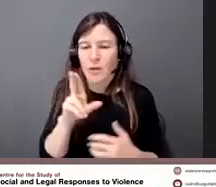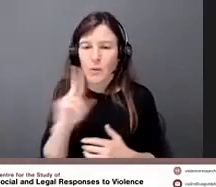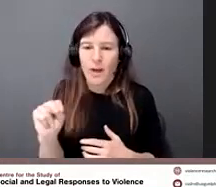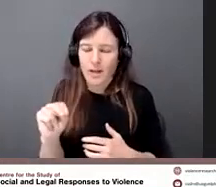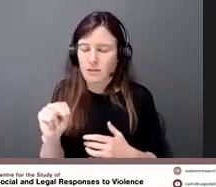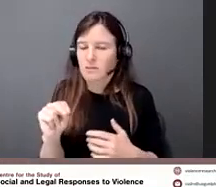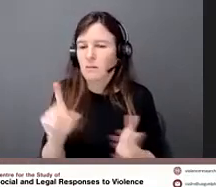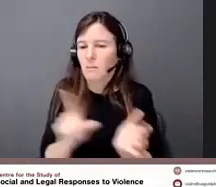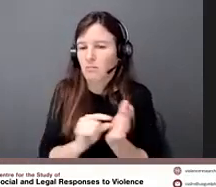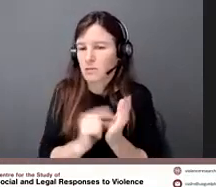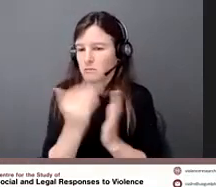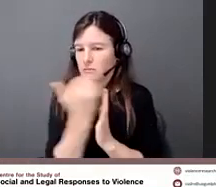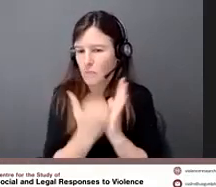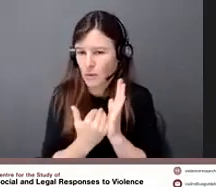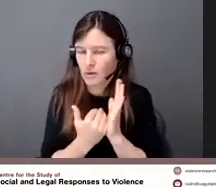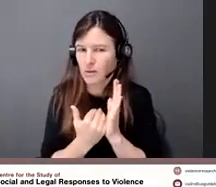Nations.